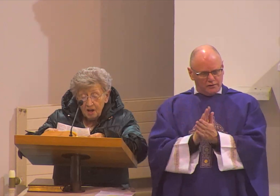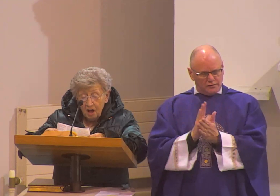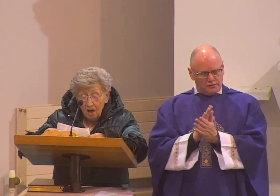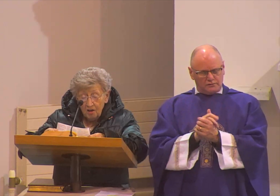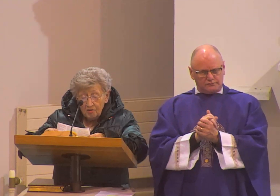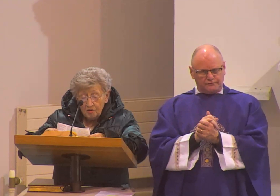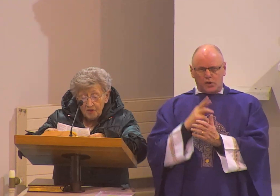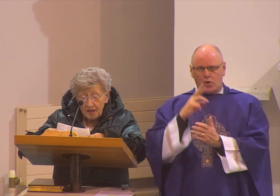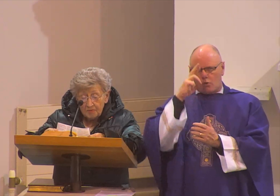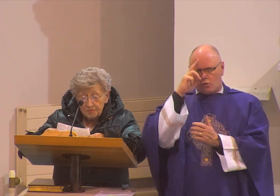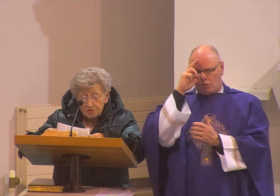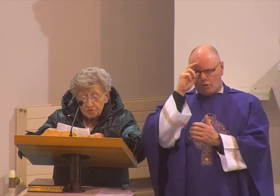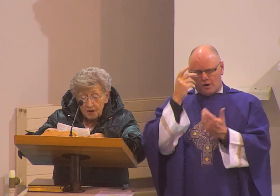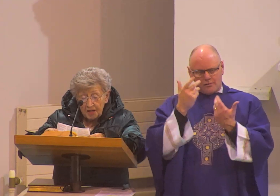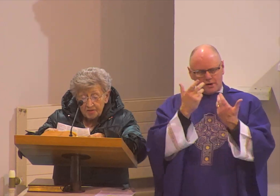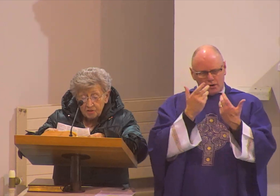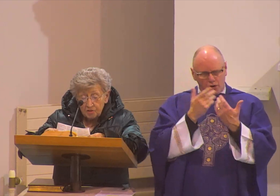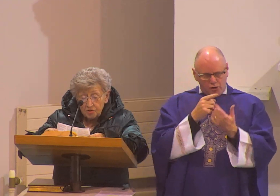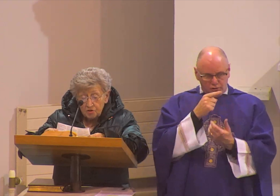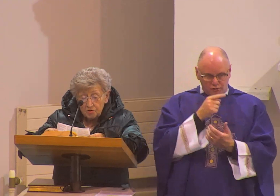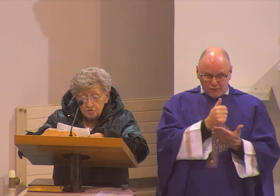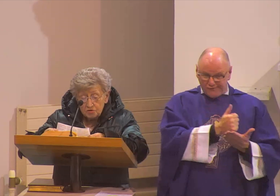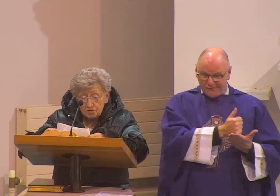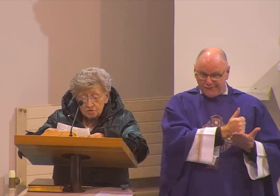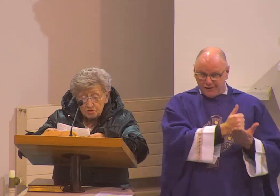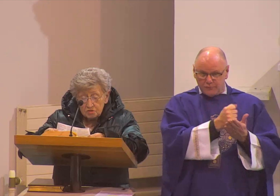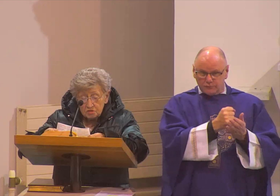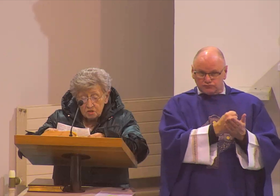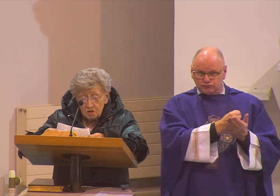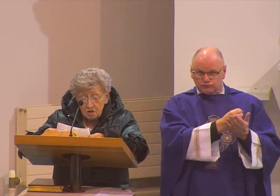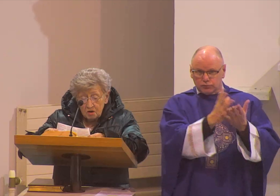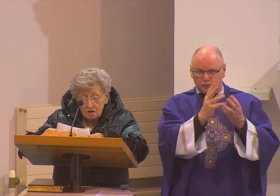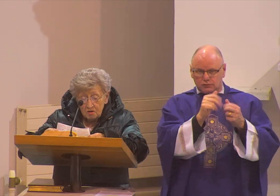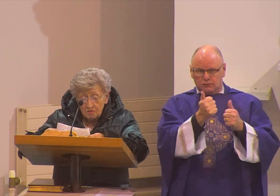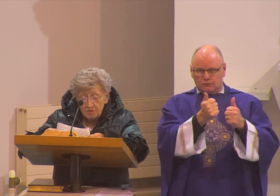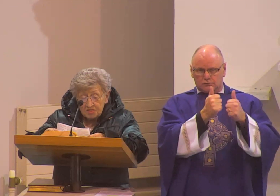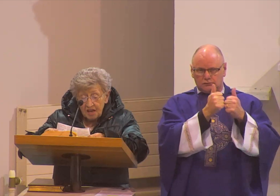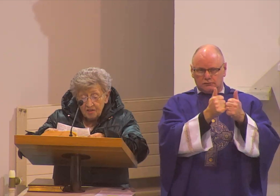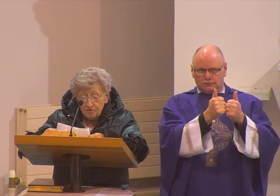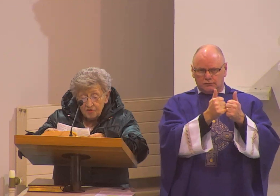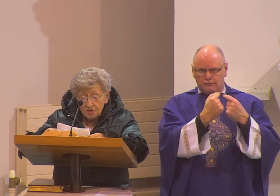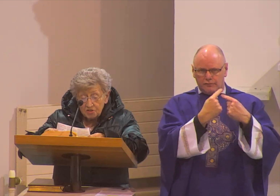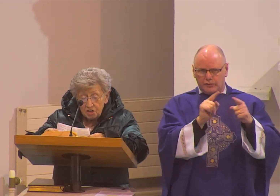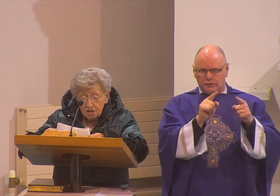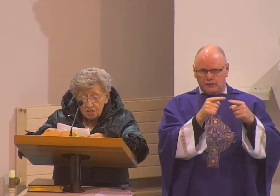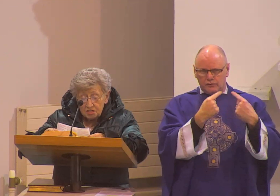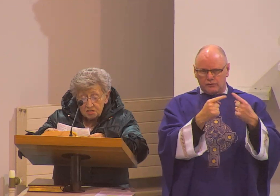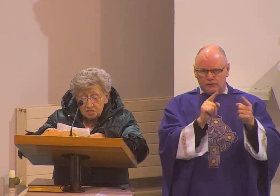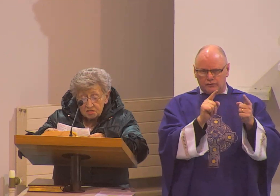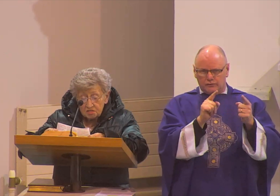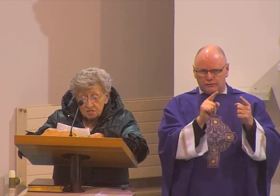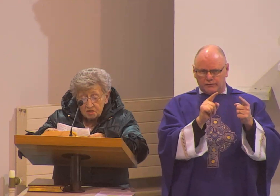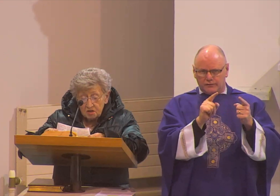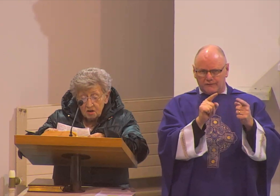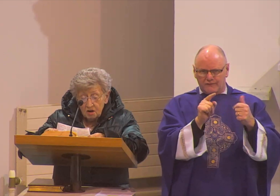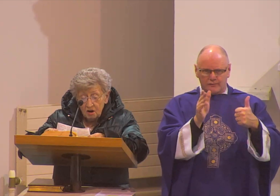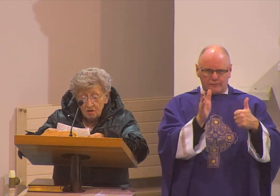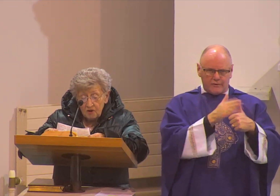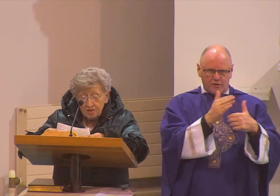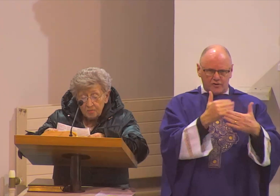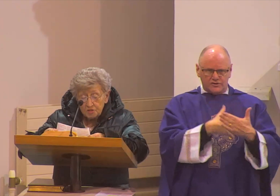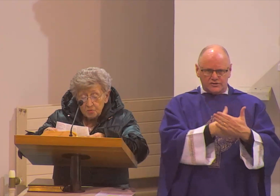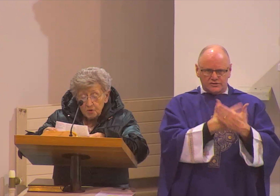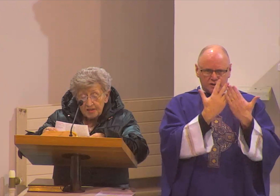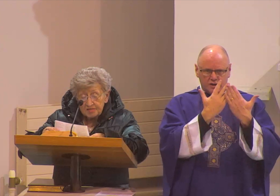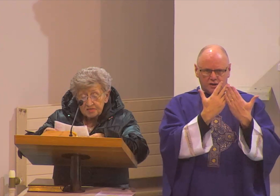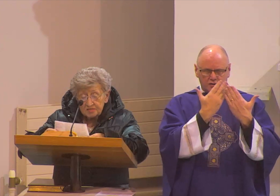remembering how you have helped to spread the good news from the day you first heard it right